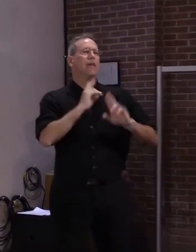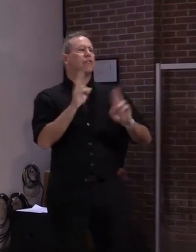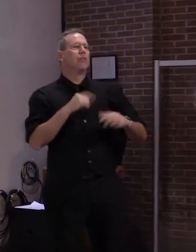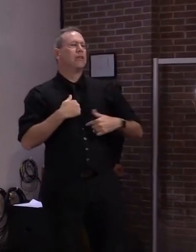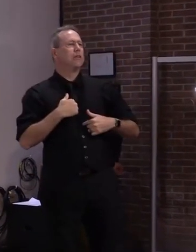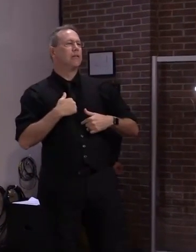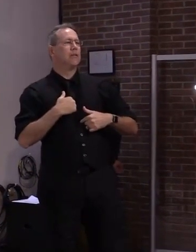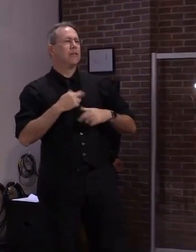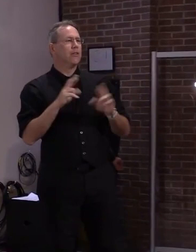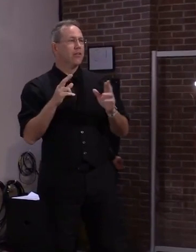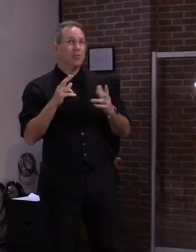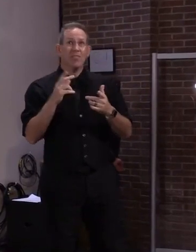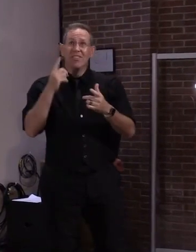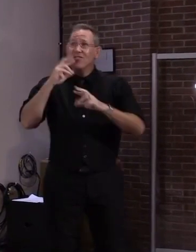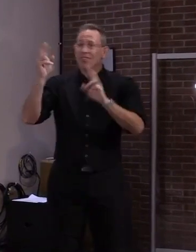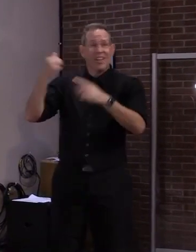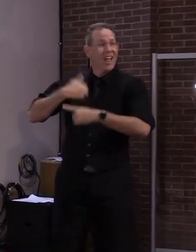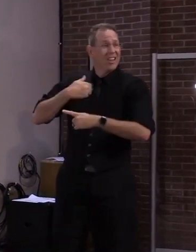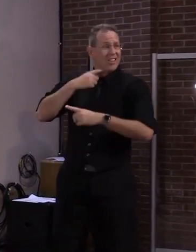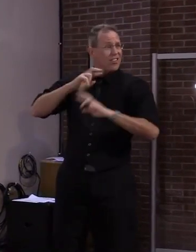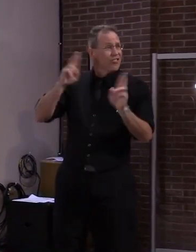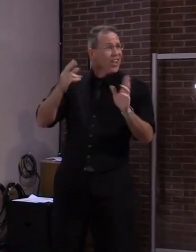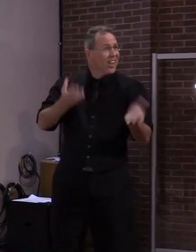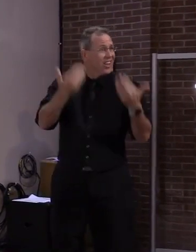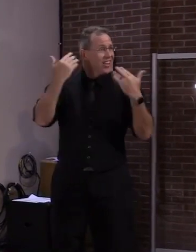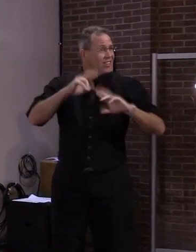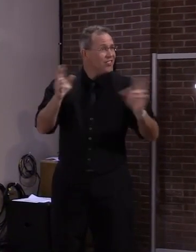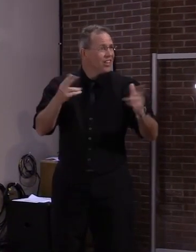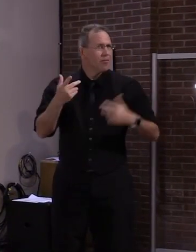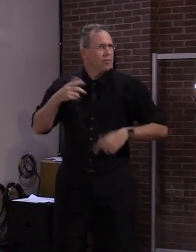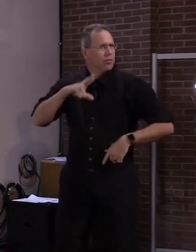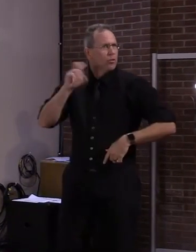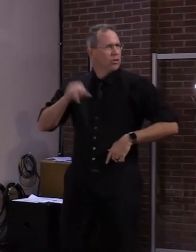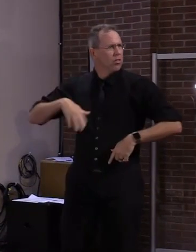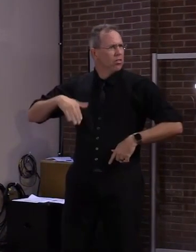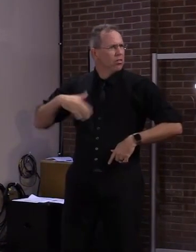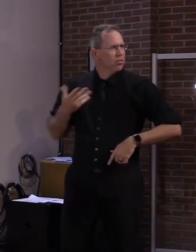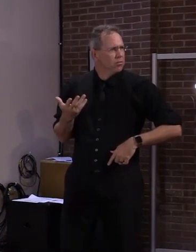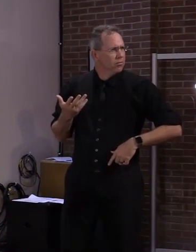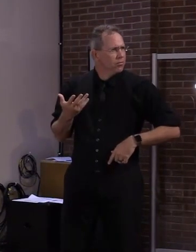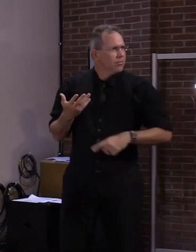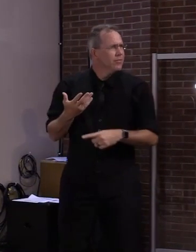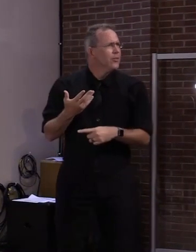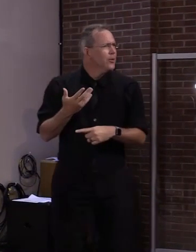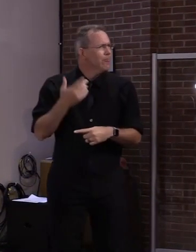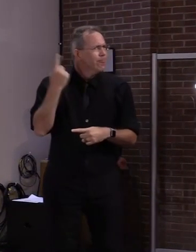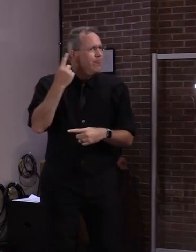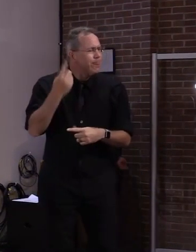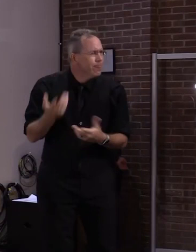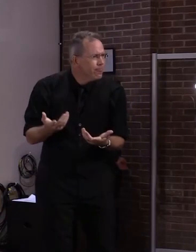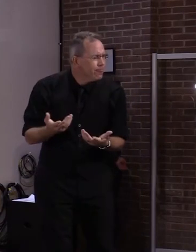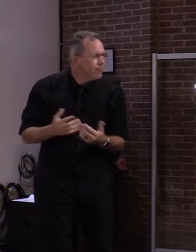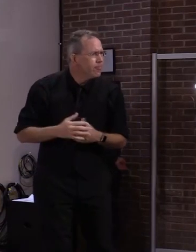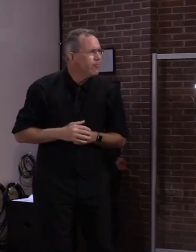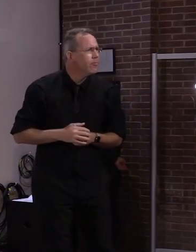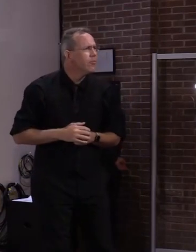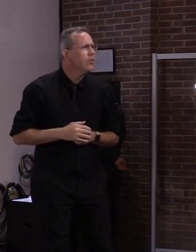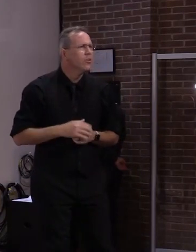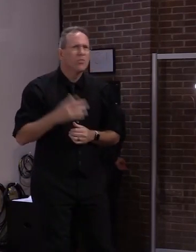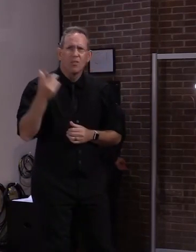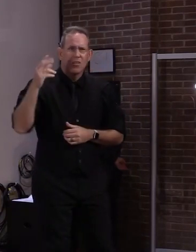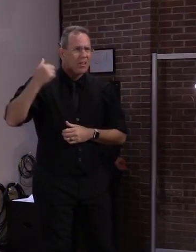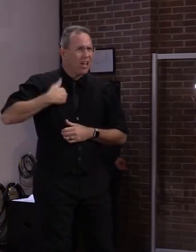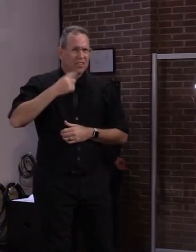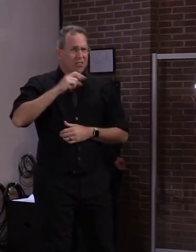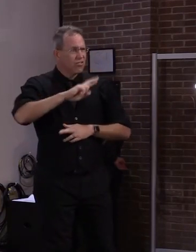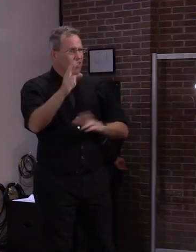and uh she said i've not heard anything on our end for the united states but you know thank you green light we're basically we